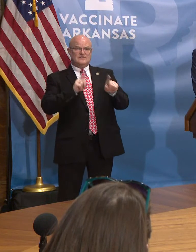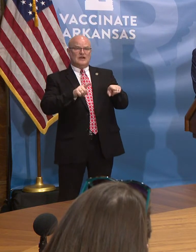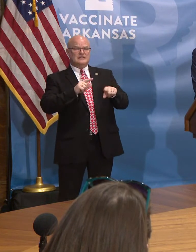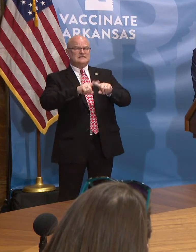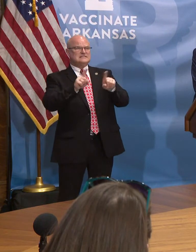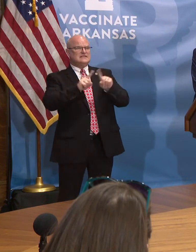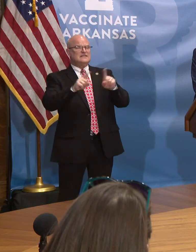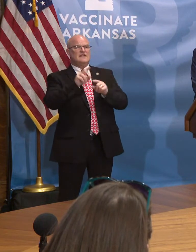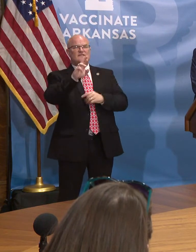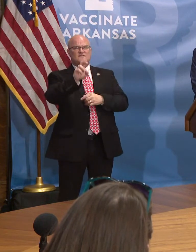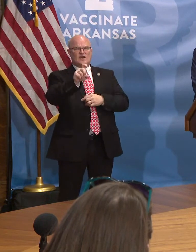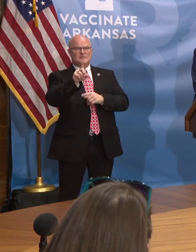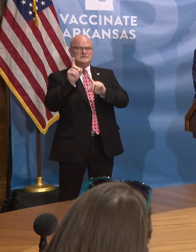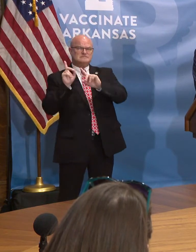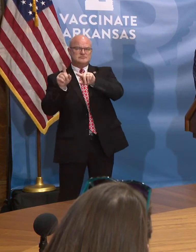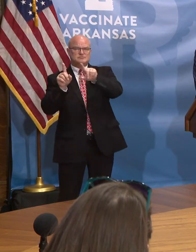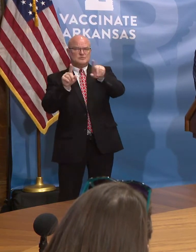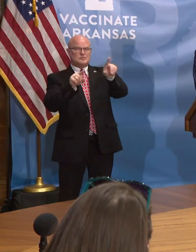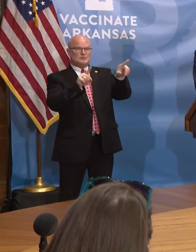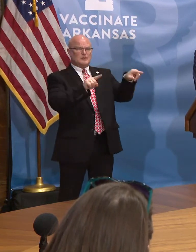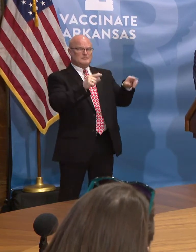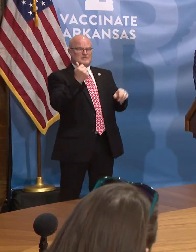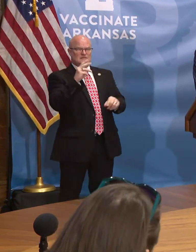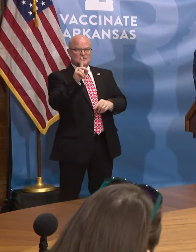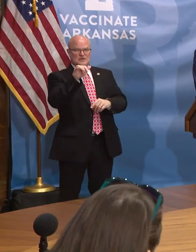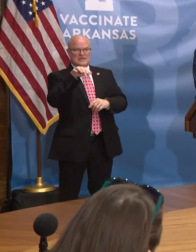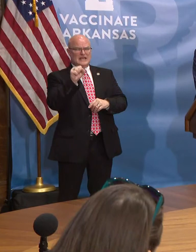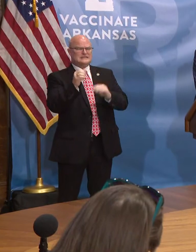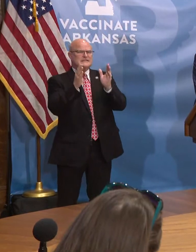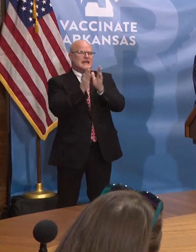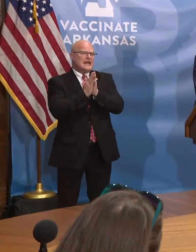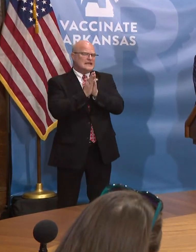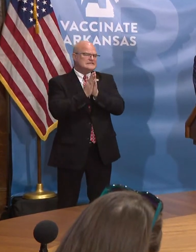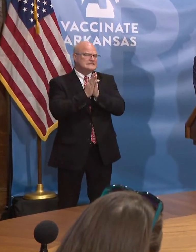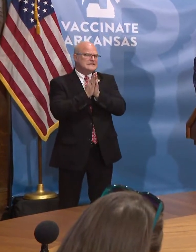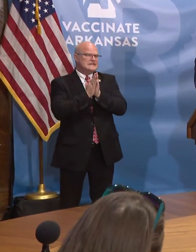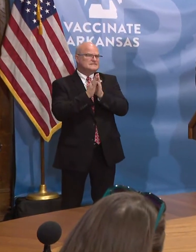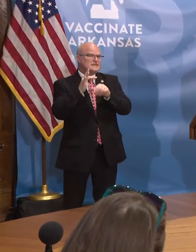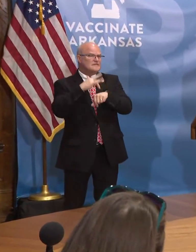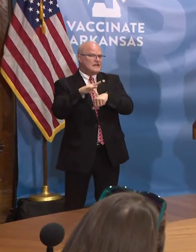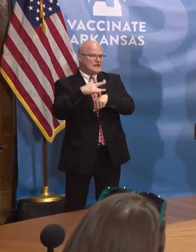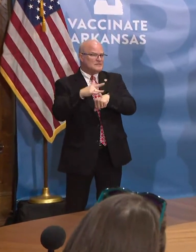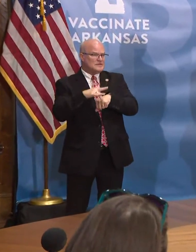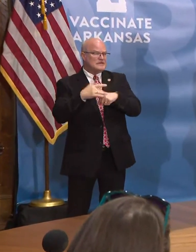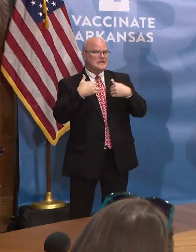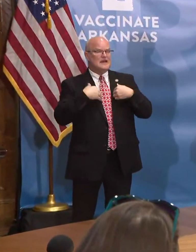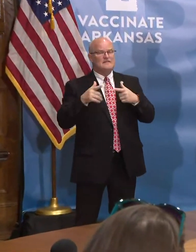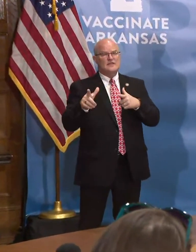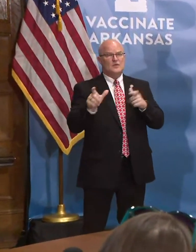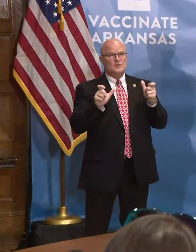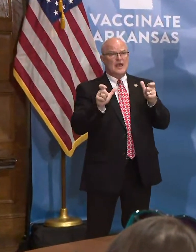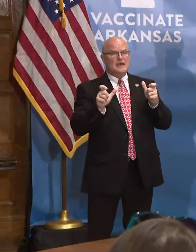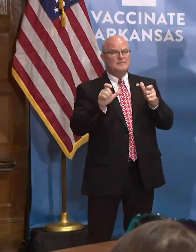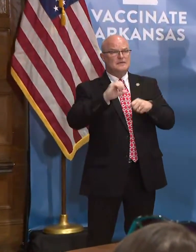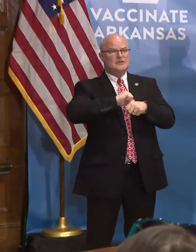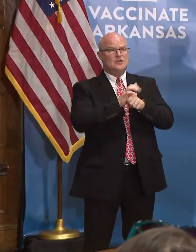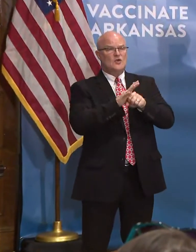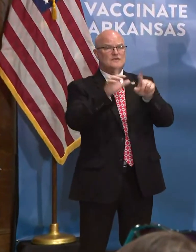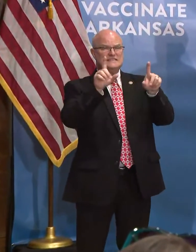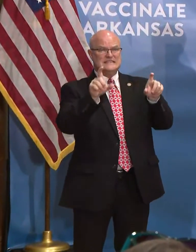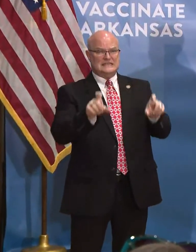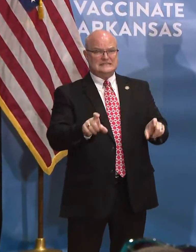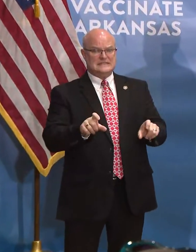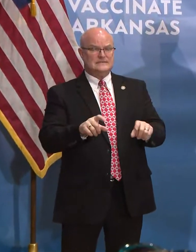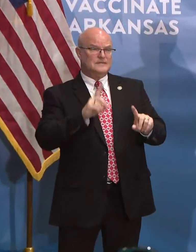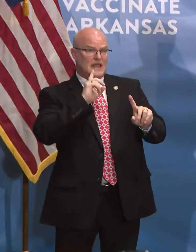number of pharmacists over the last few days asking for the availability of rapid COVID tests,